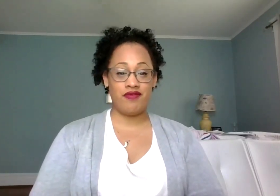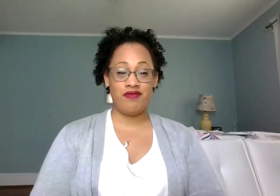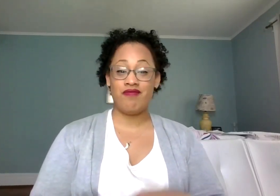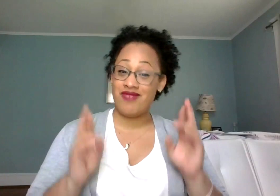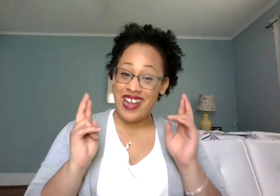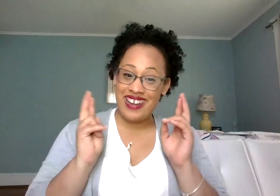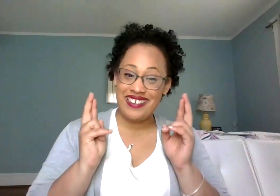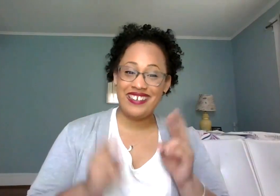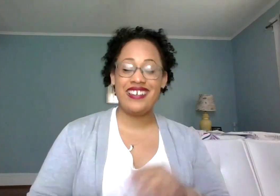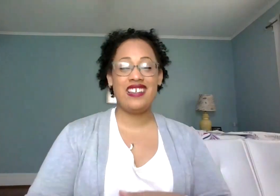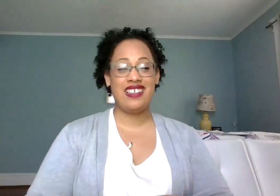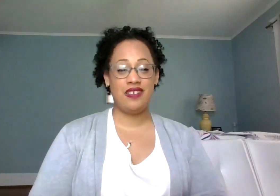Ready?